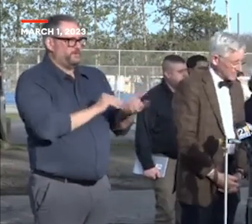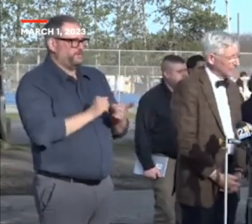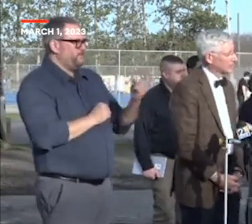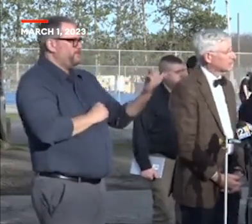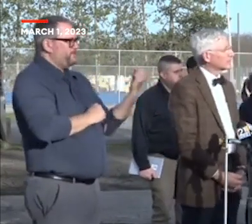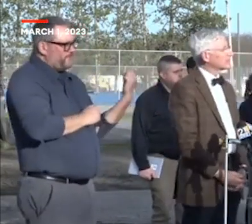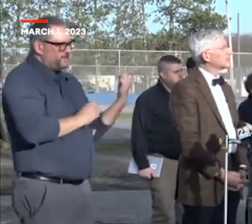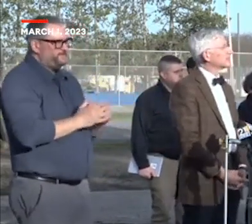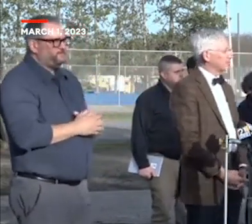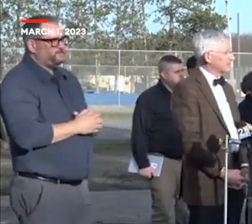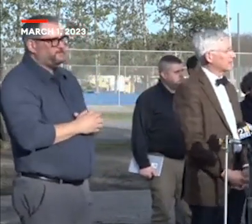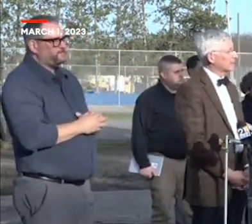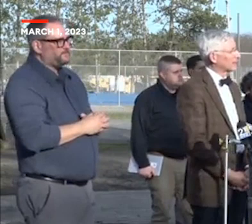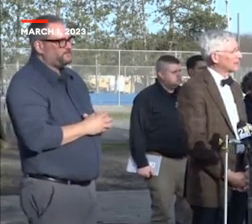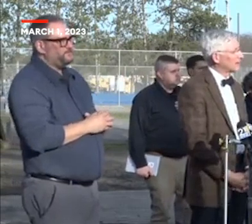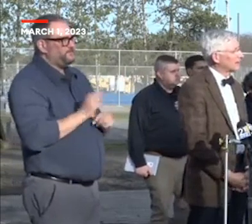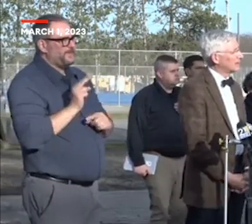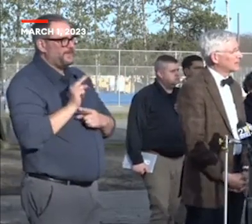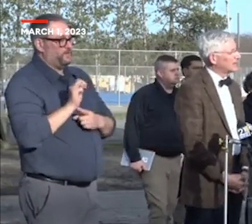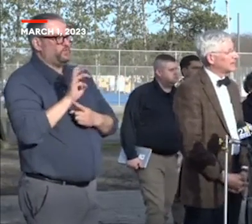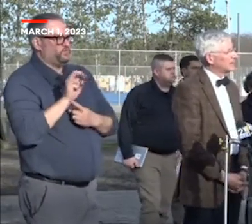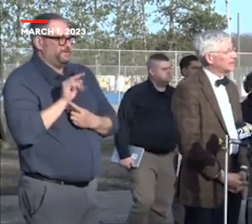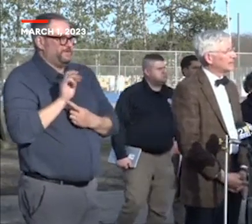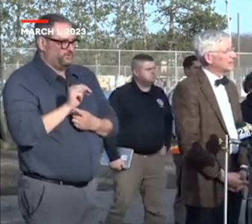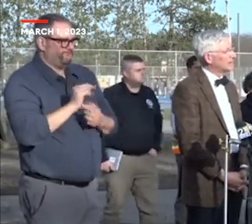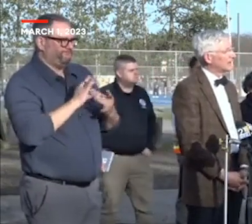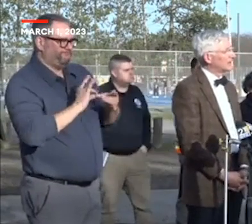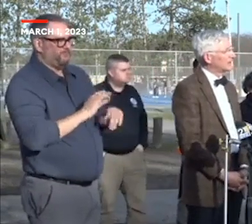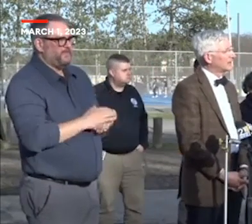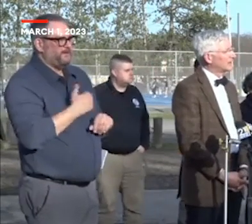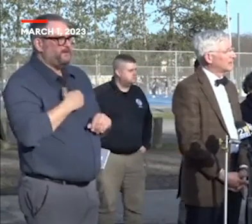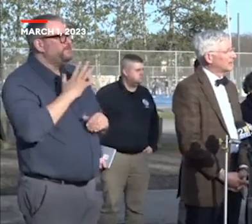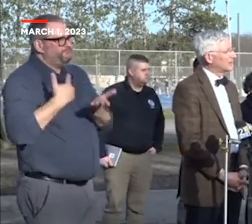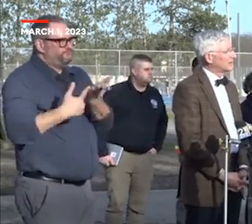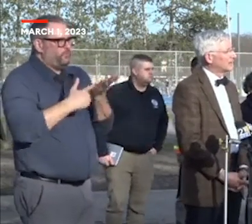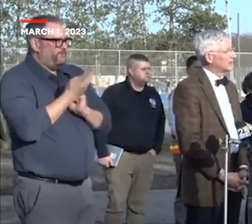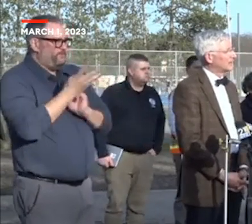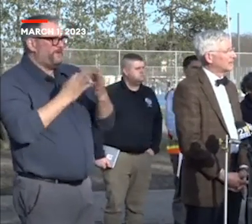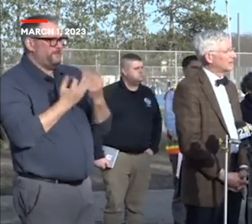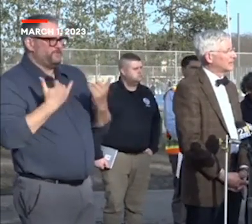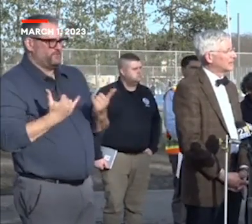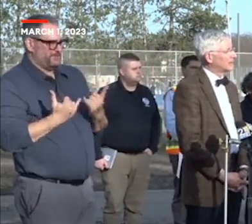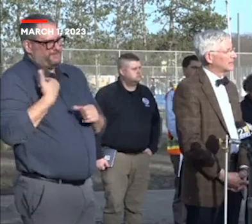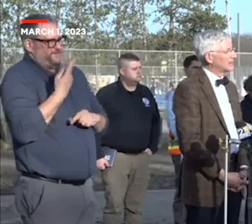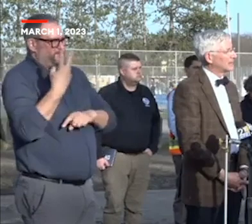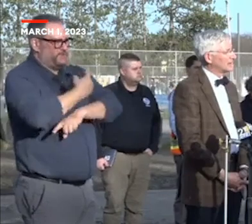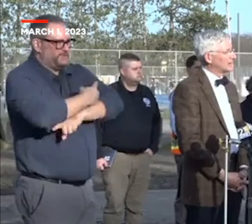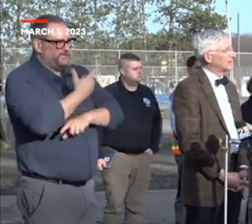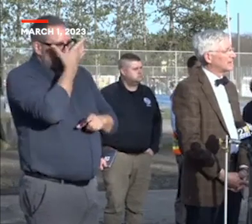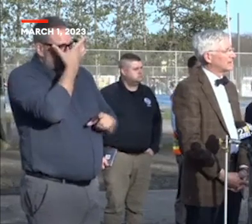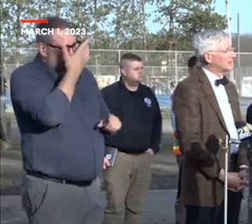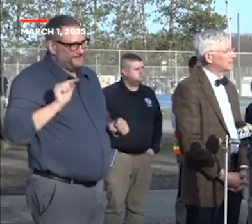That Martha Martin here with News Nation. We spoke with several families just in the past couple days who feel side effects